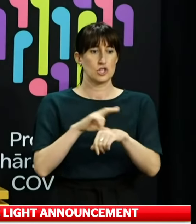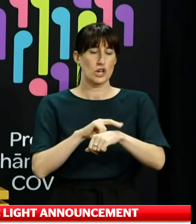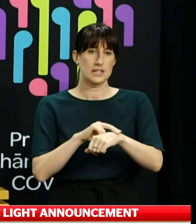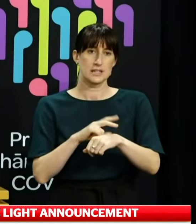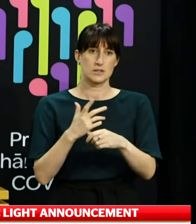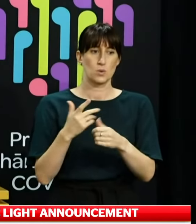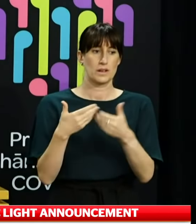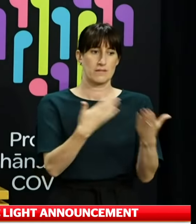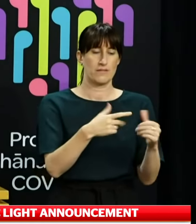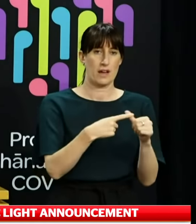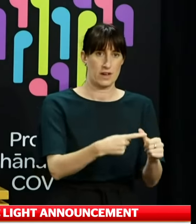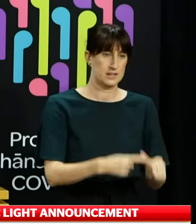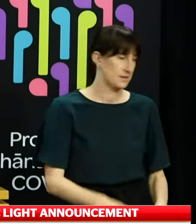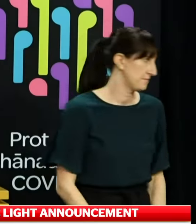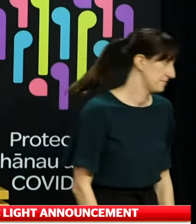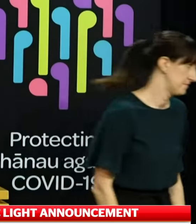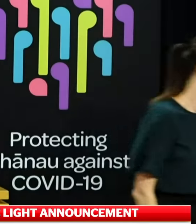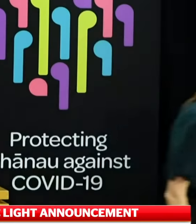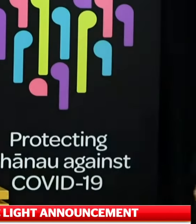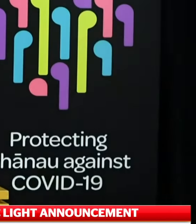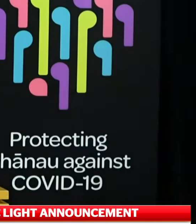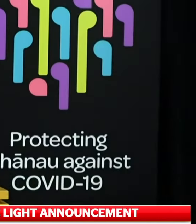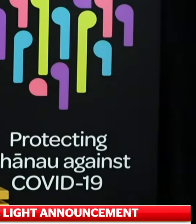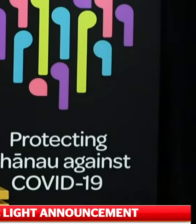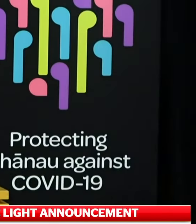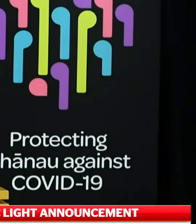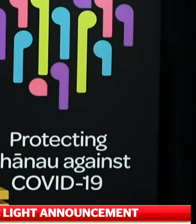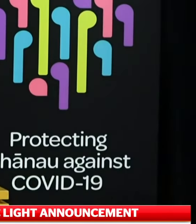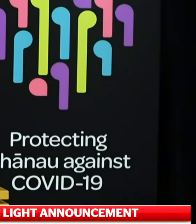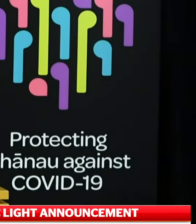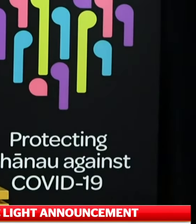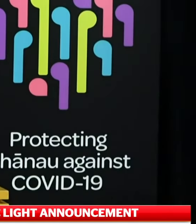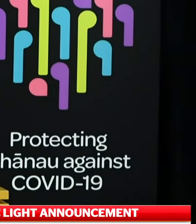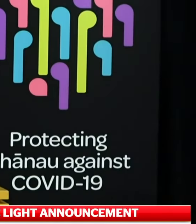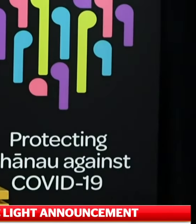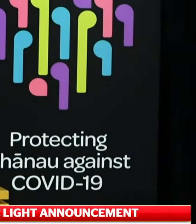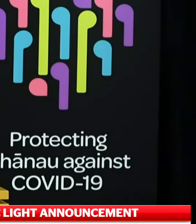and situations. Data around transmission at schools through Omicron outbreak?